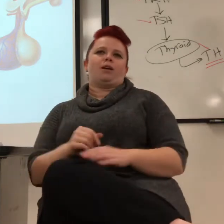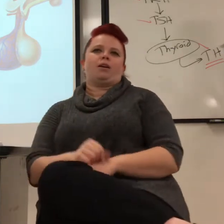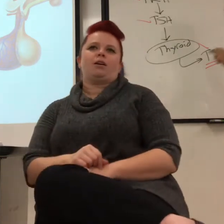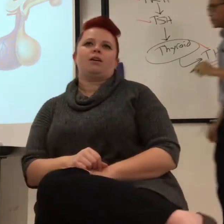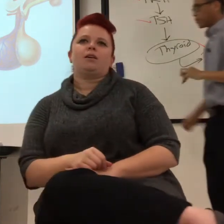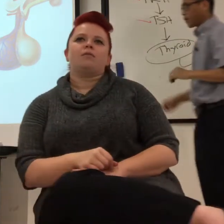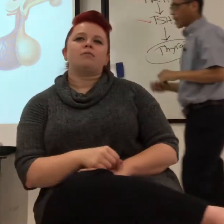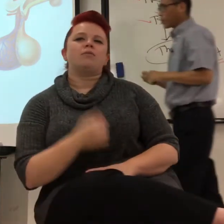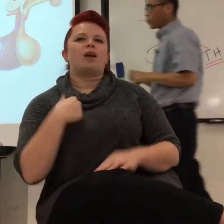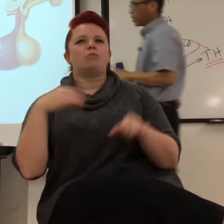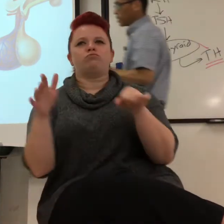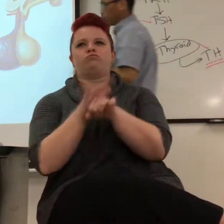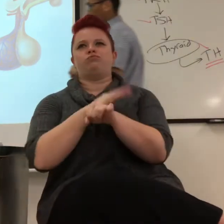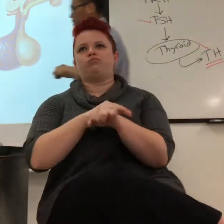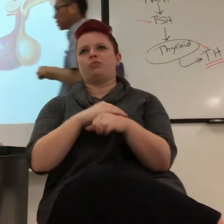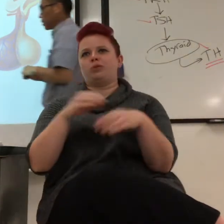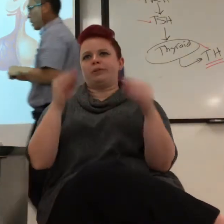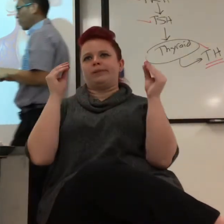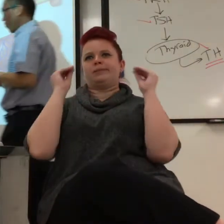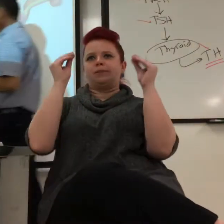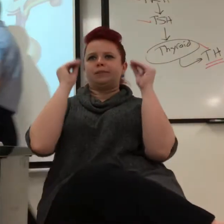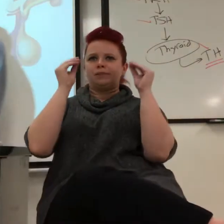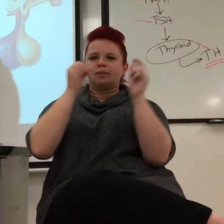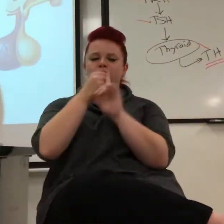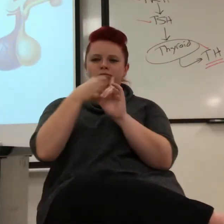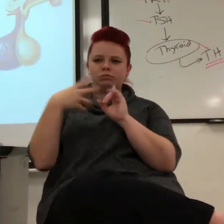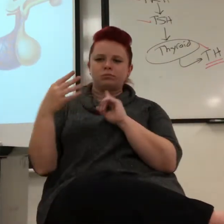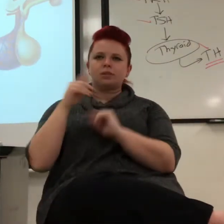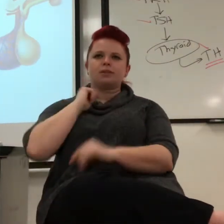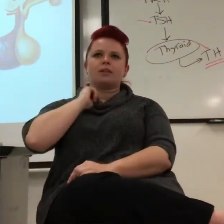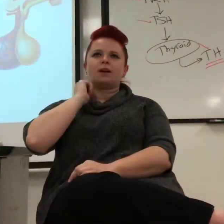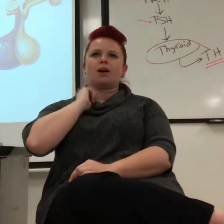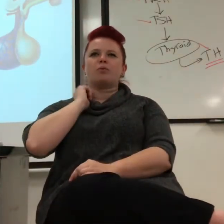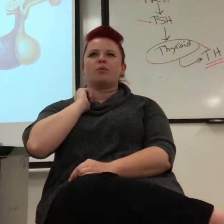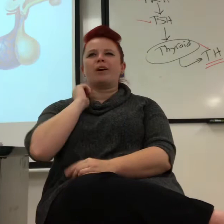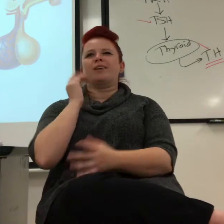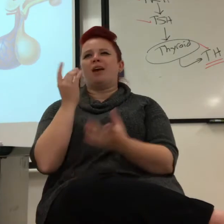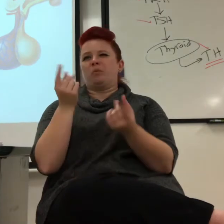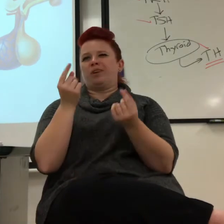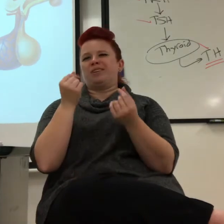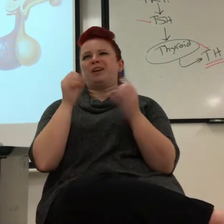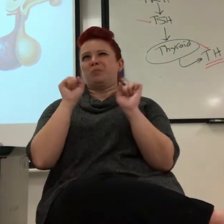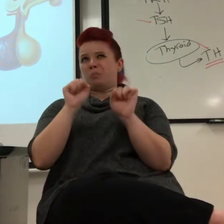I'll fully teach the thyroid and what it does in the third lecture, probably